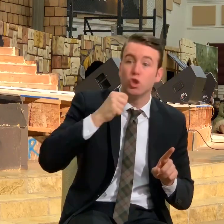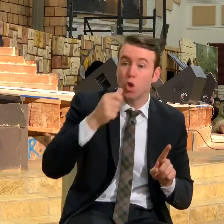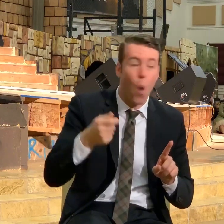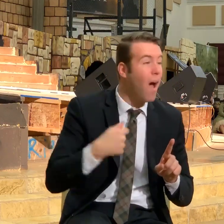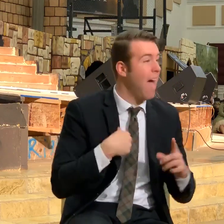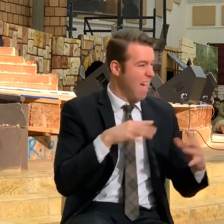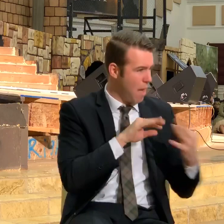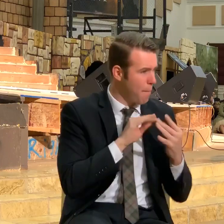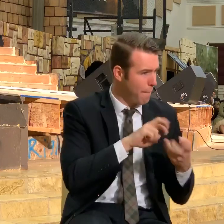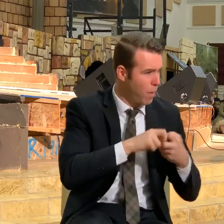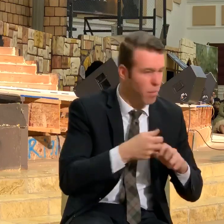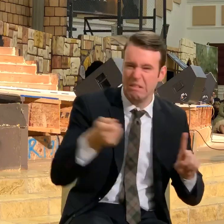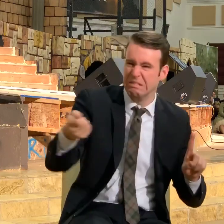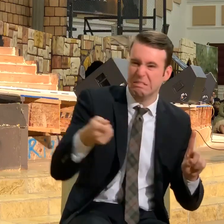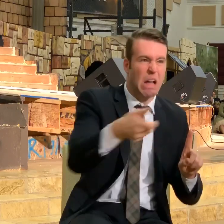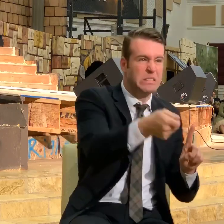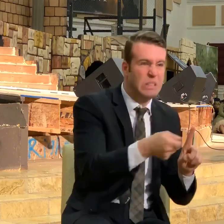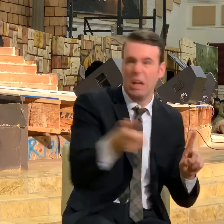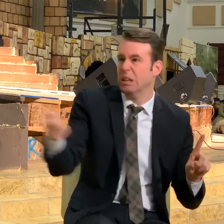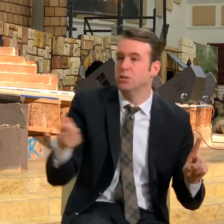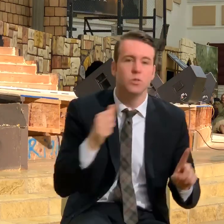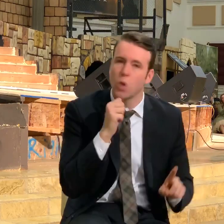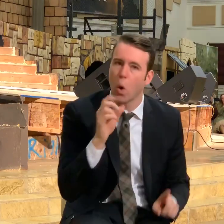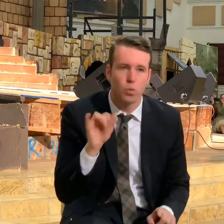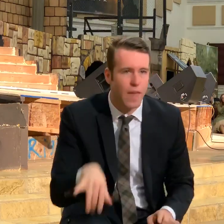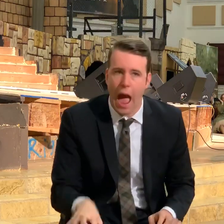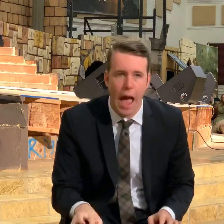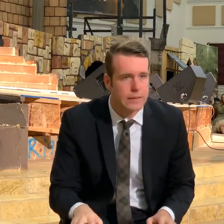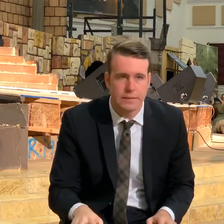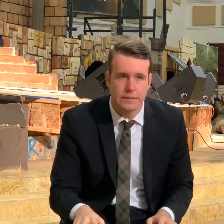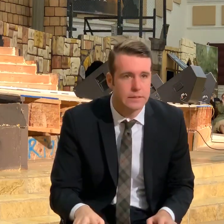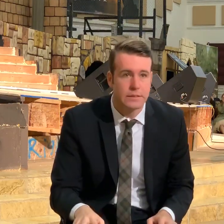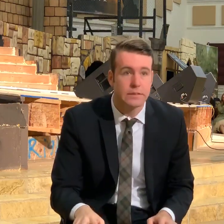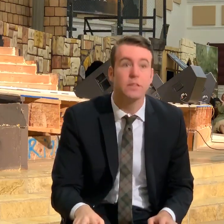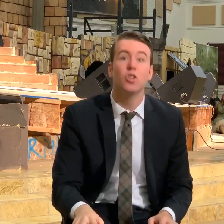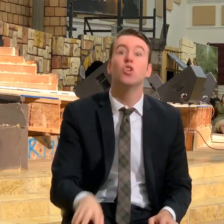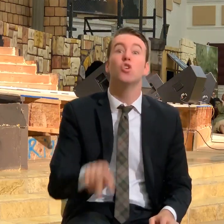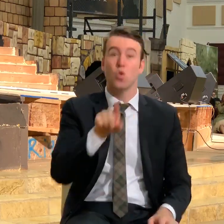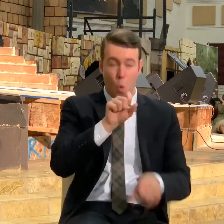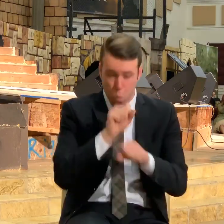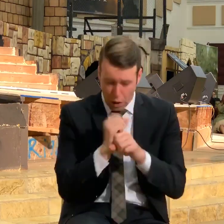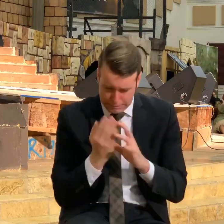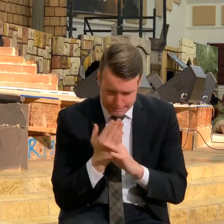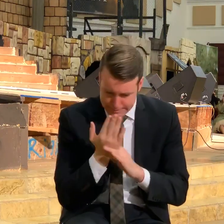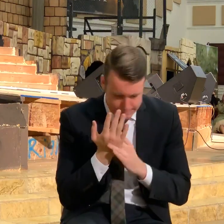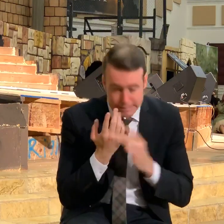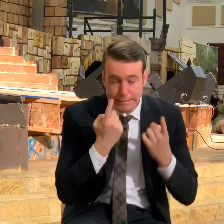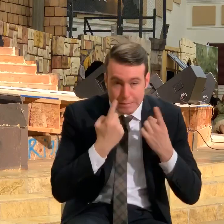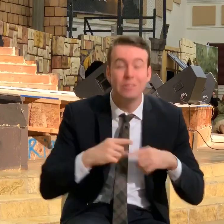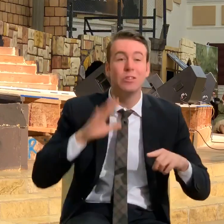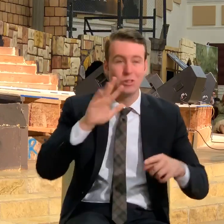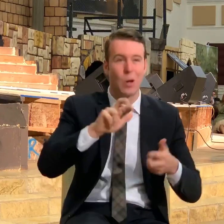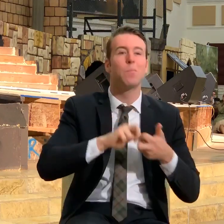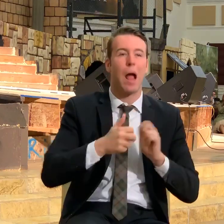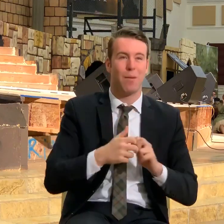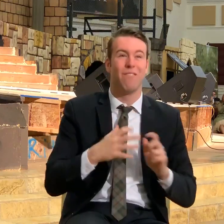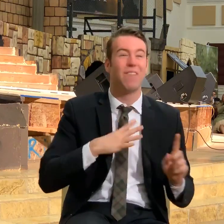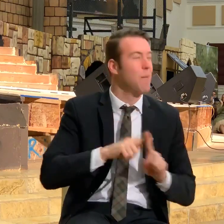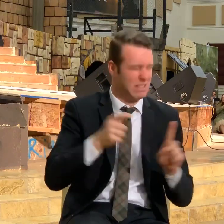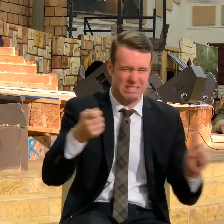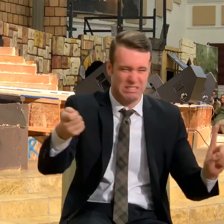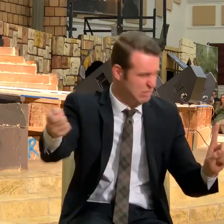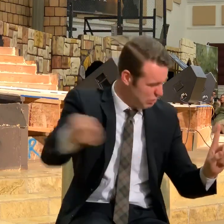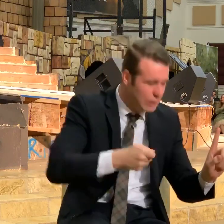other people into your mess. Because you may work through yours. You may work through the process, but they may